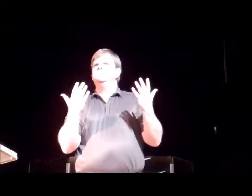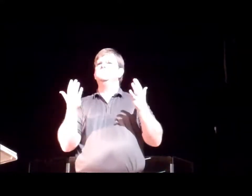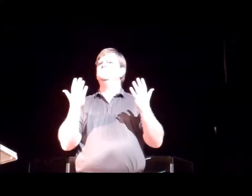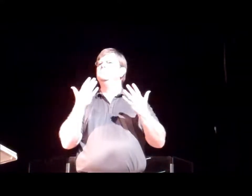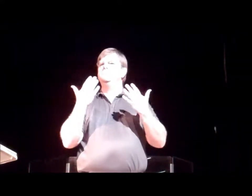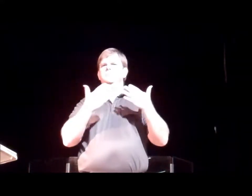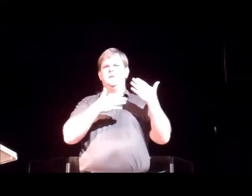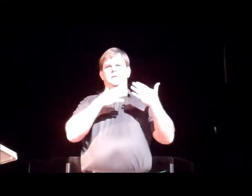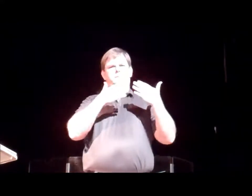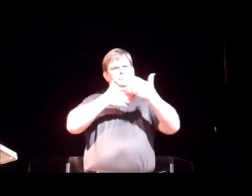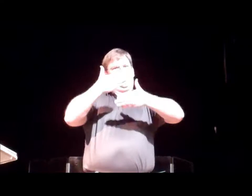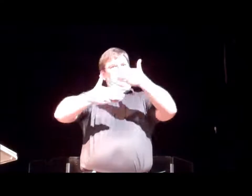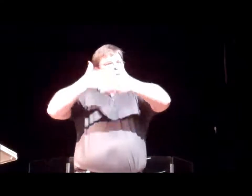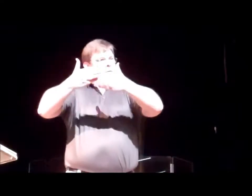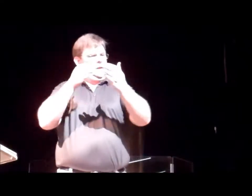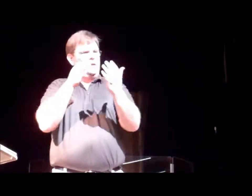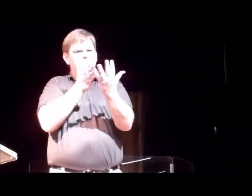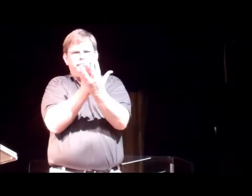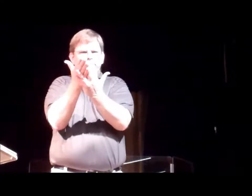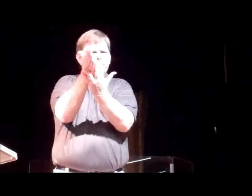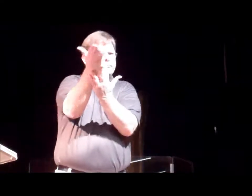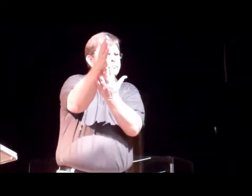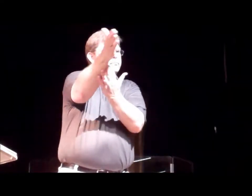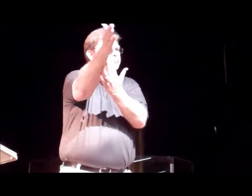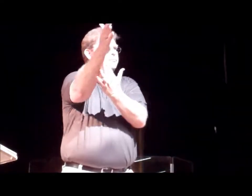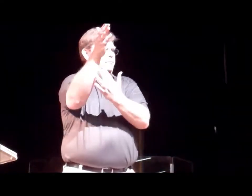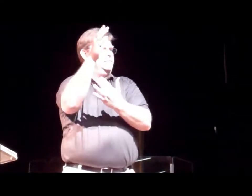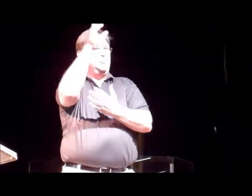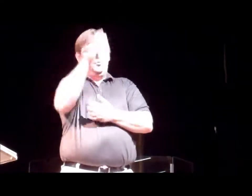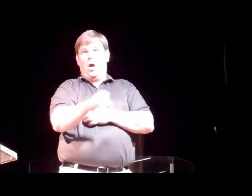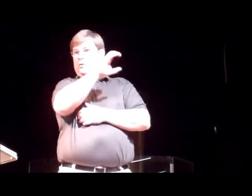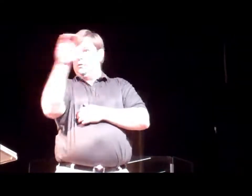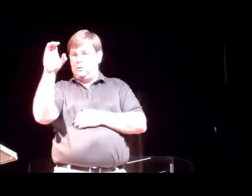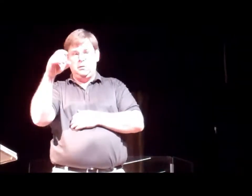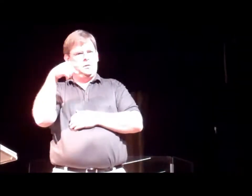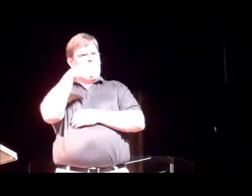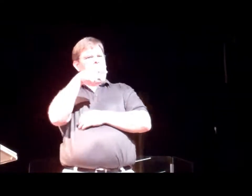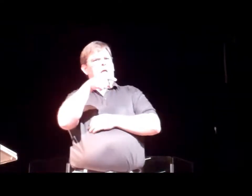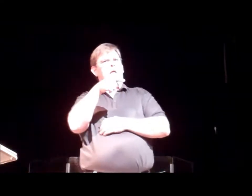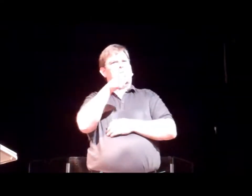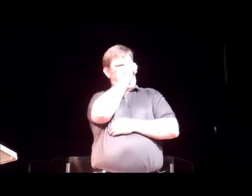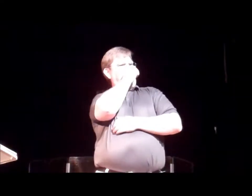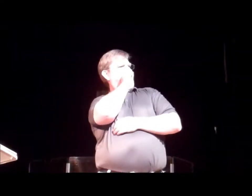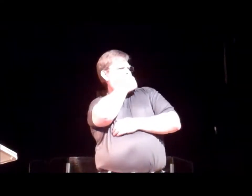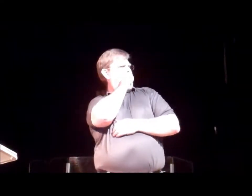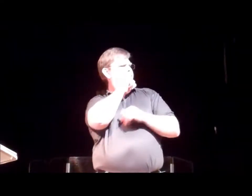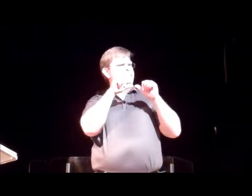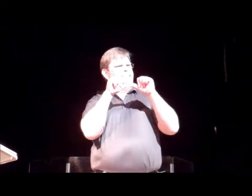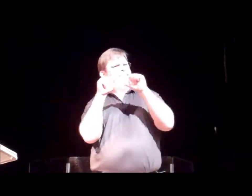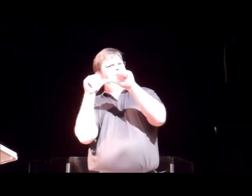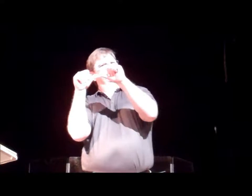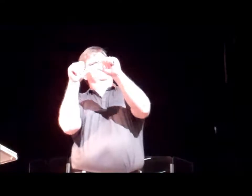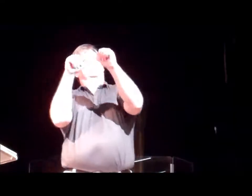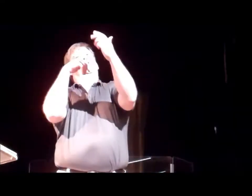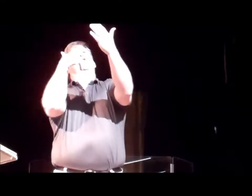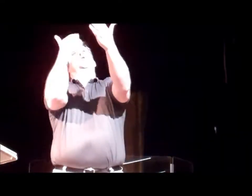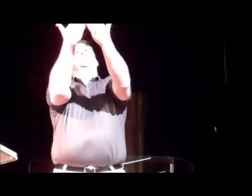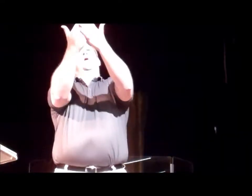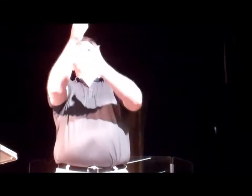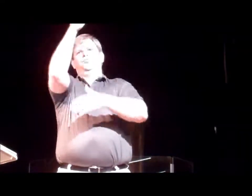was not insignificant in the least. It was an arduous journey for him to get to the cross,